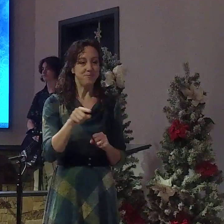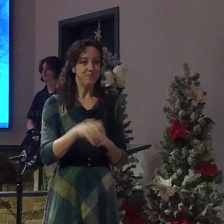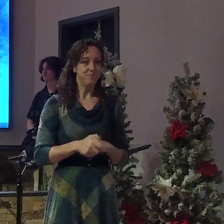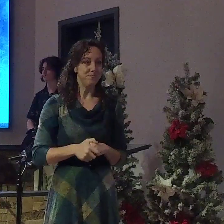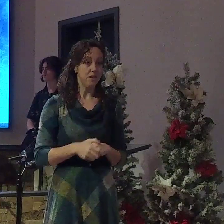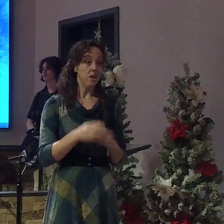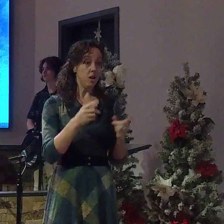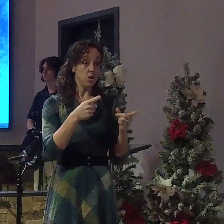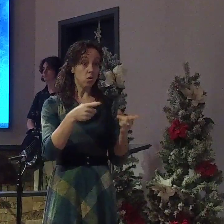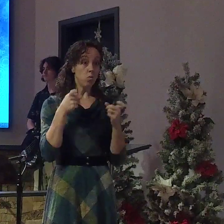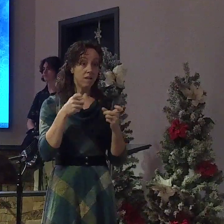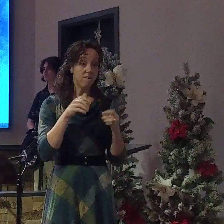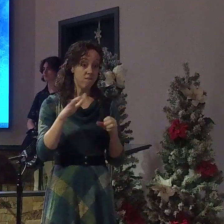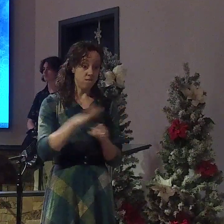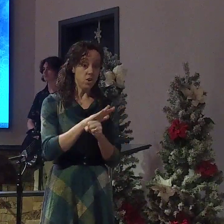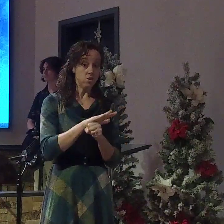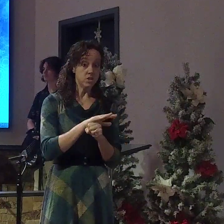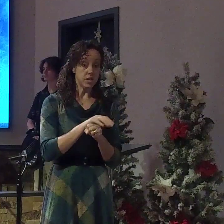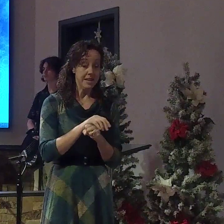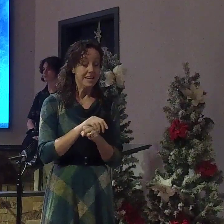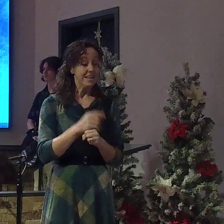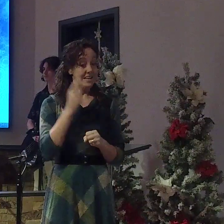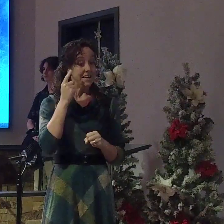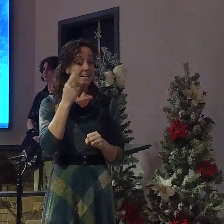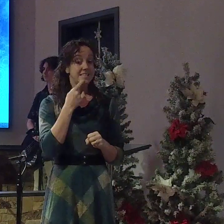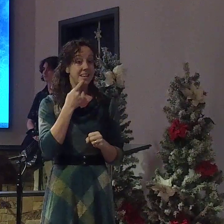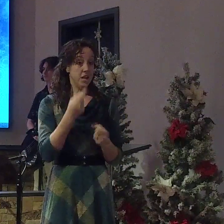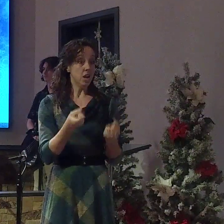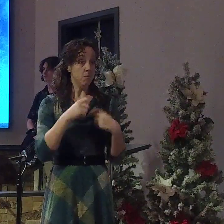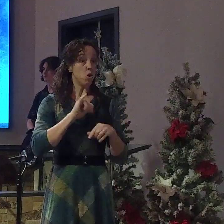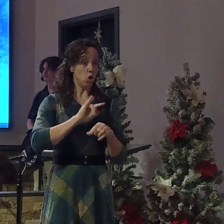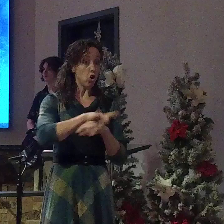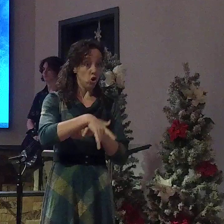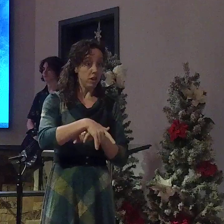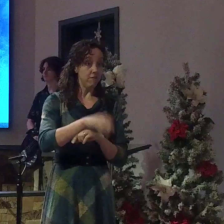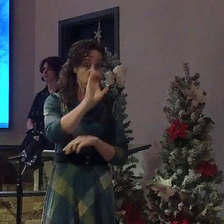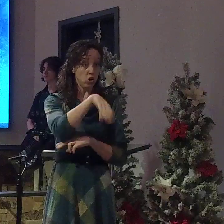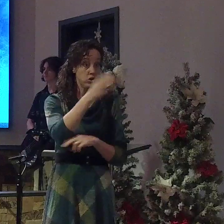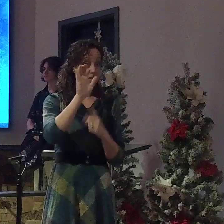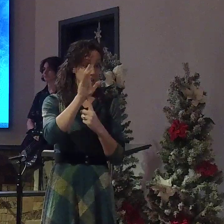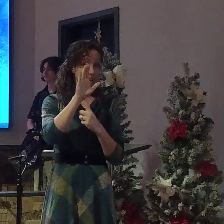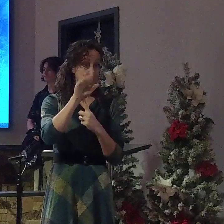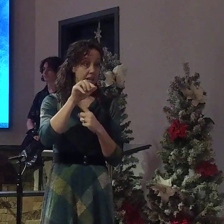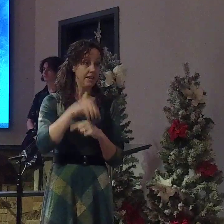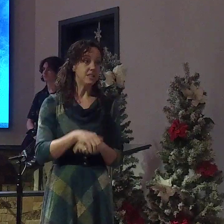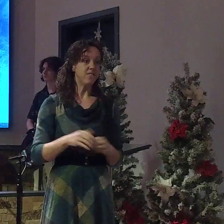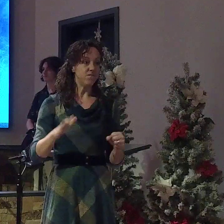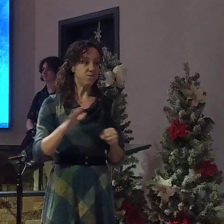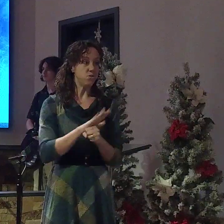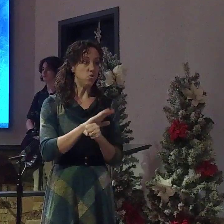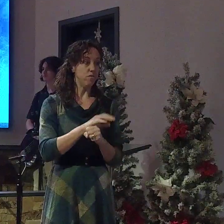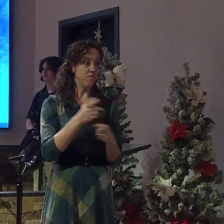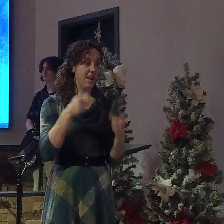budgets for you to review at the Welcome Center. Feel free to pick one of those up on your way out if you have not already.